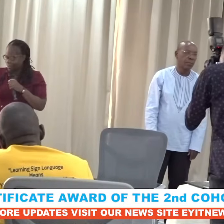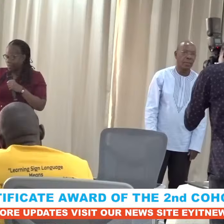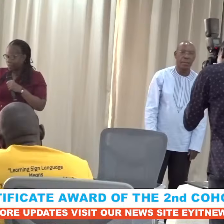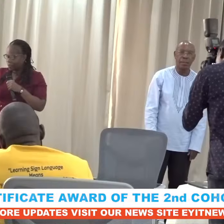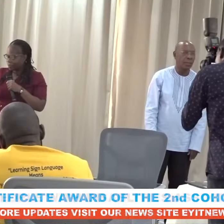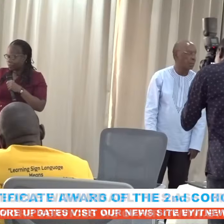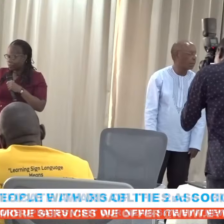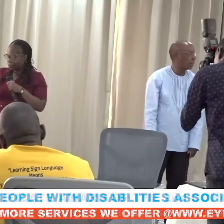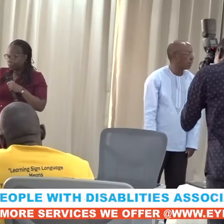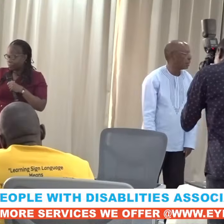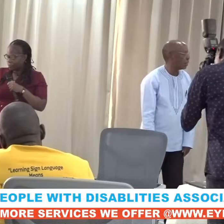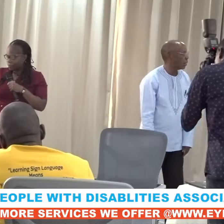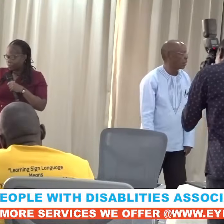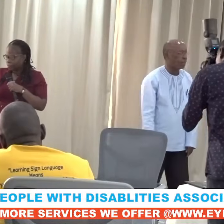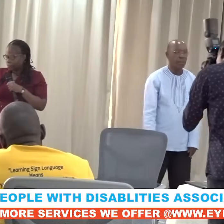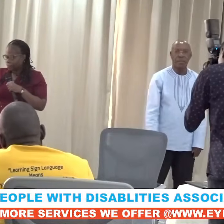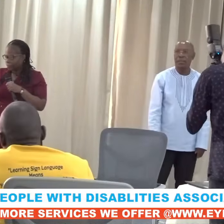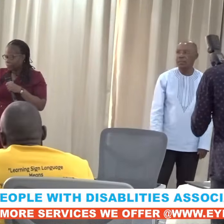Okay.